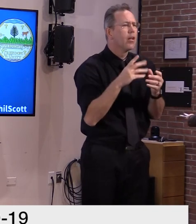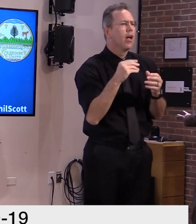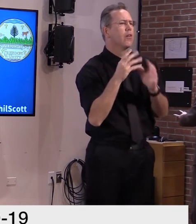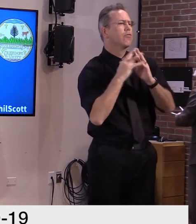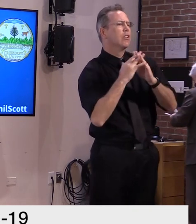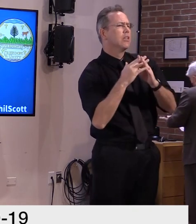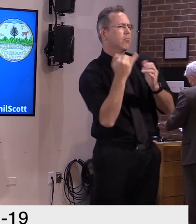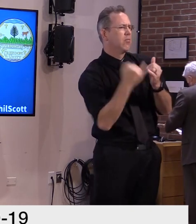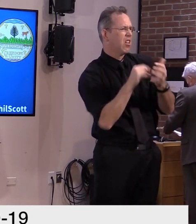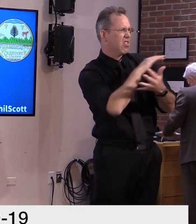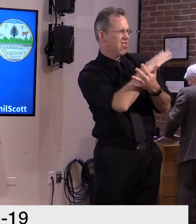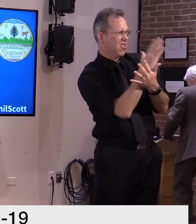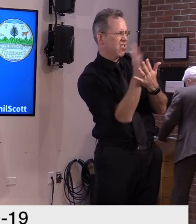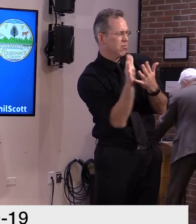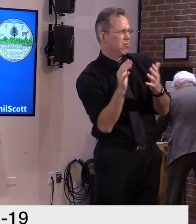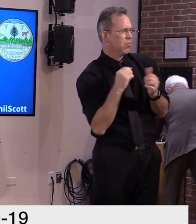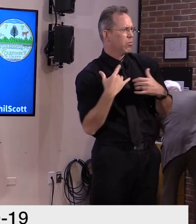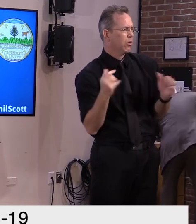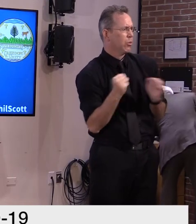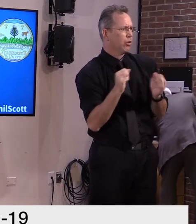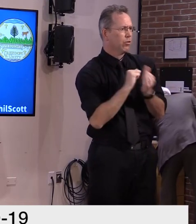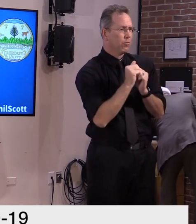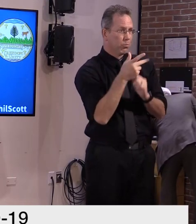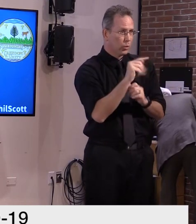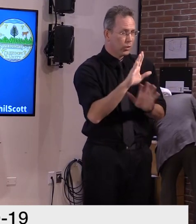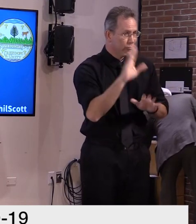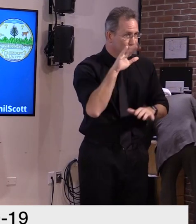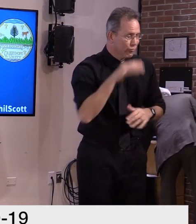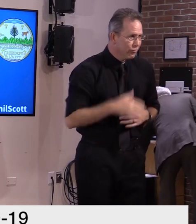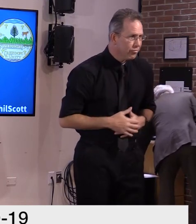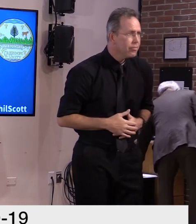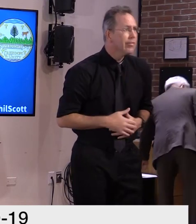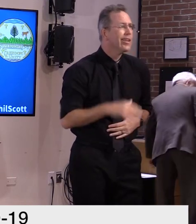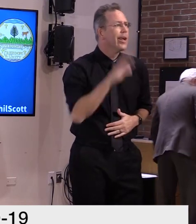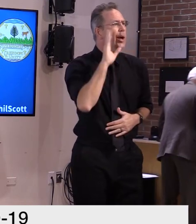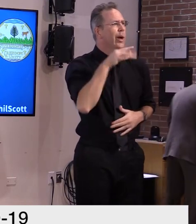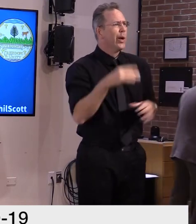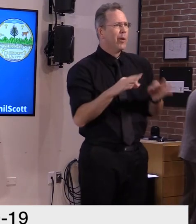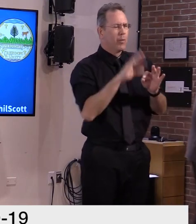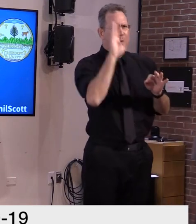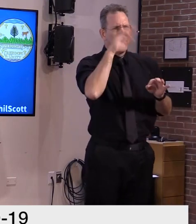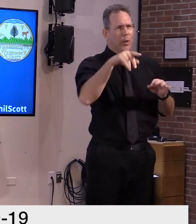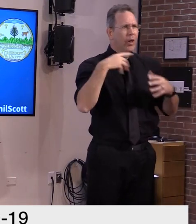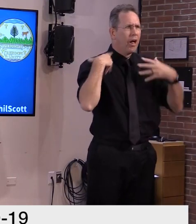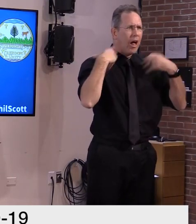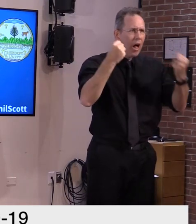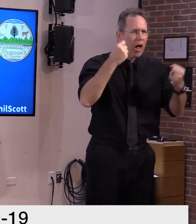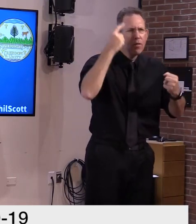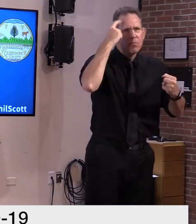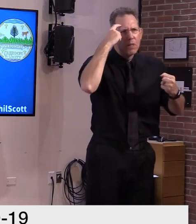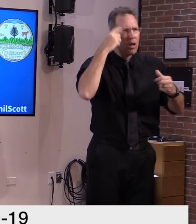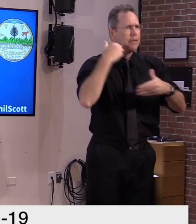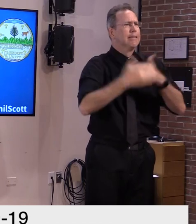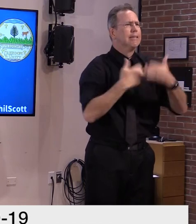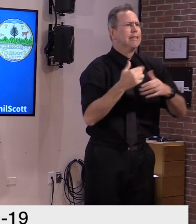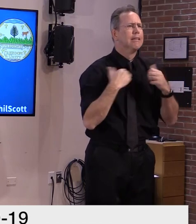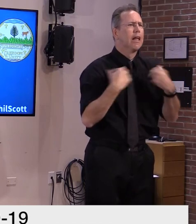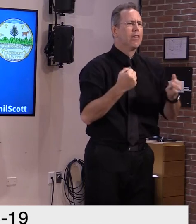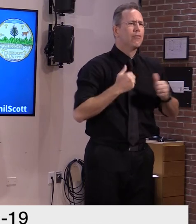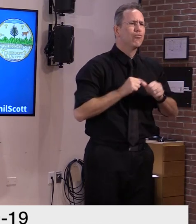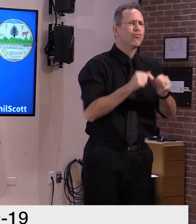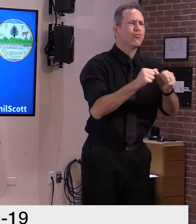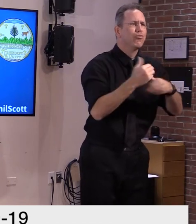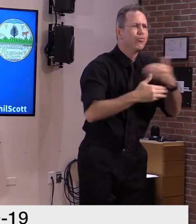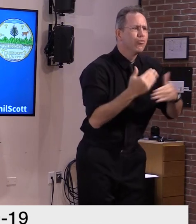remains the priority. And as we continue to see clear evidence of just how fragile this can be, with growing